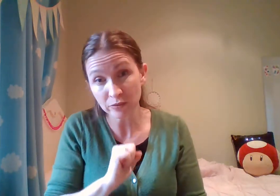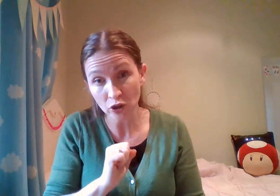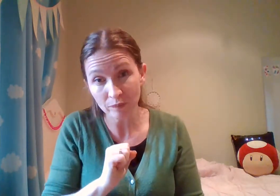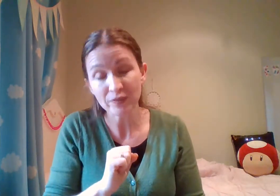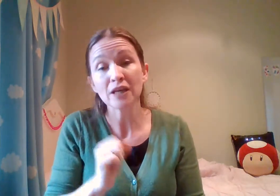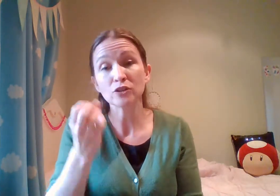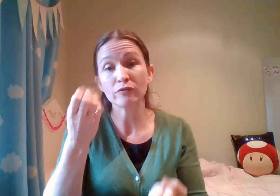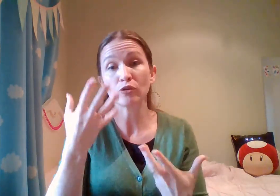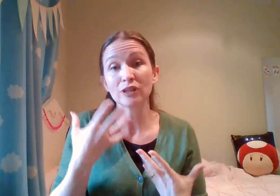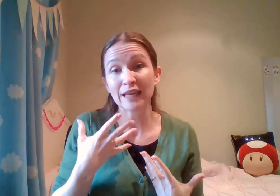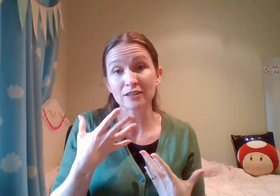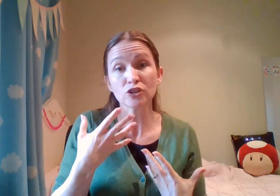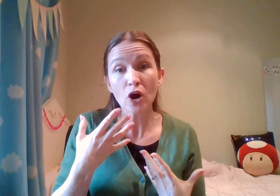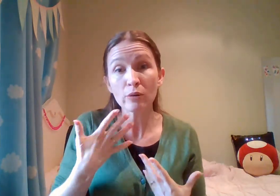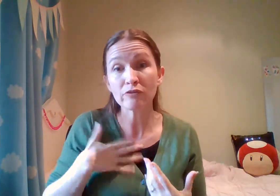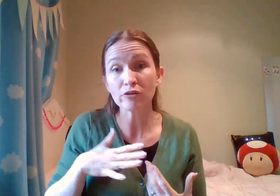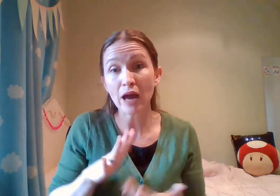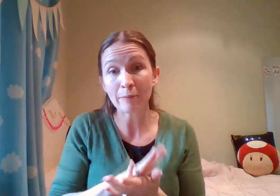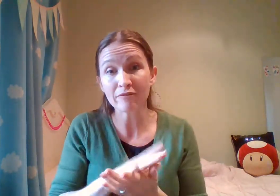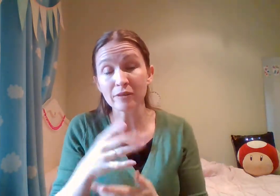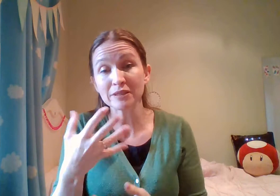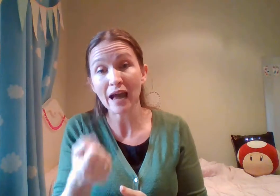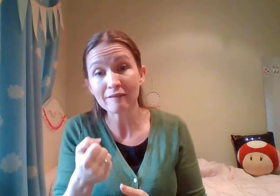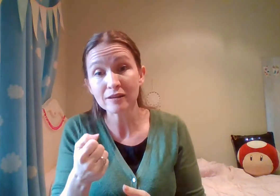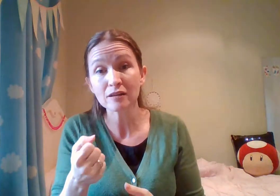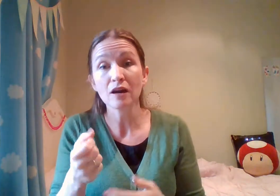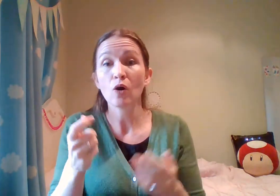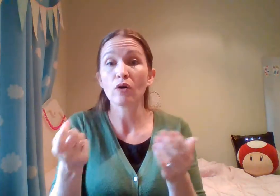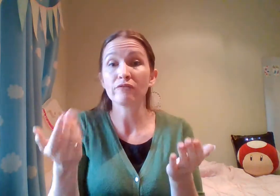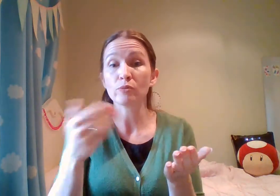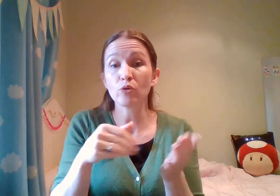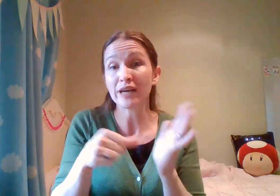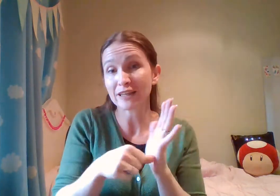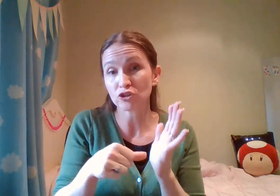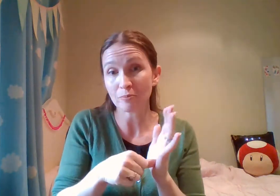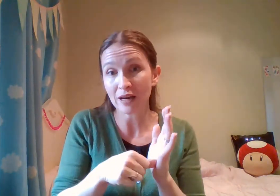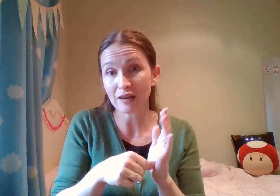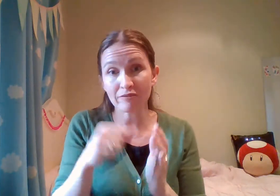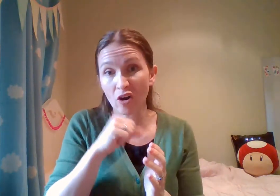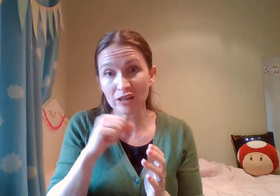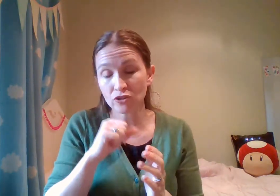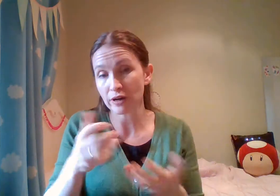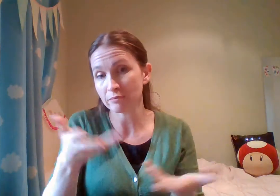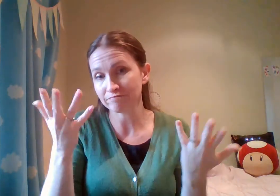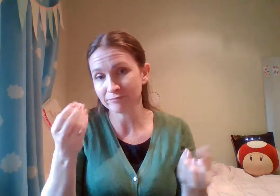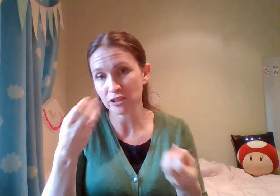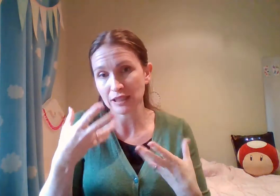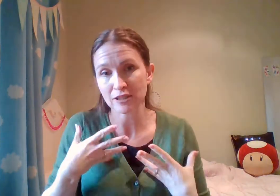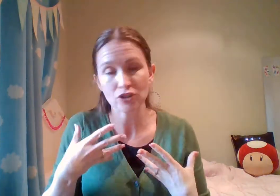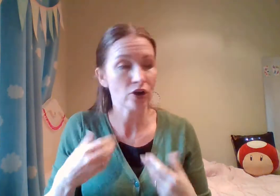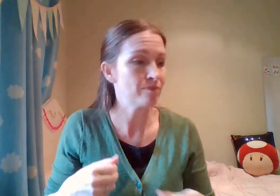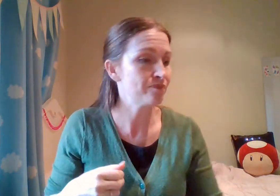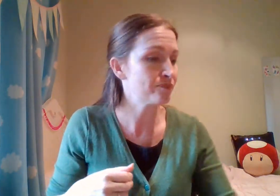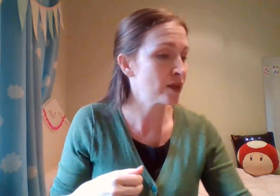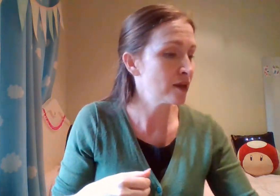shop. So if you could let us know if you're happy for them to have it, or if you put in extra money for ice cream, just let us know.